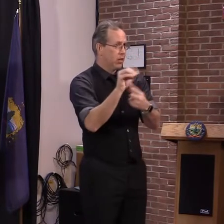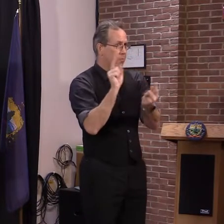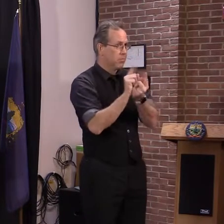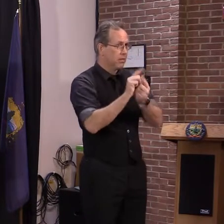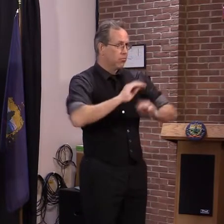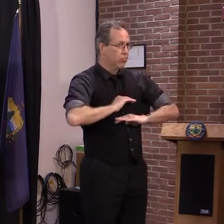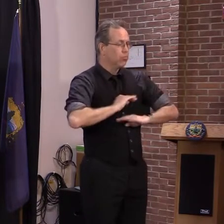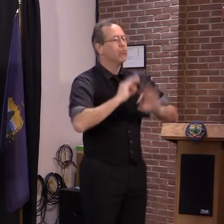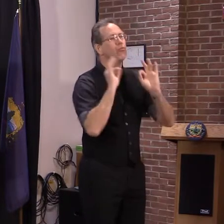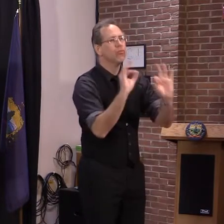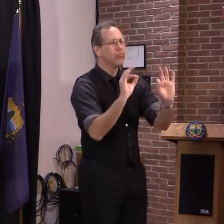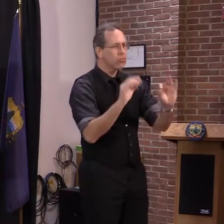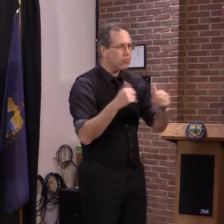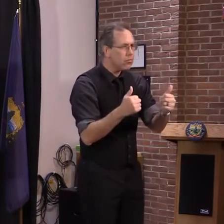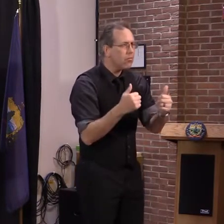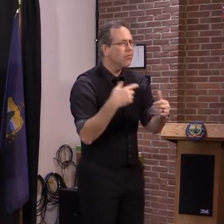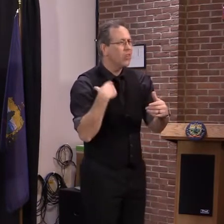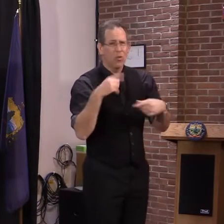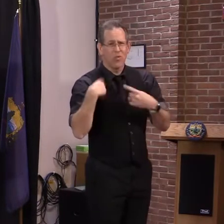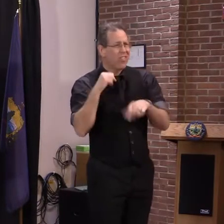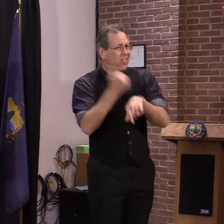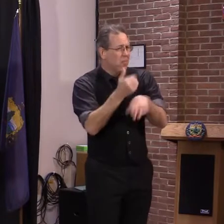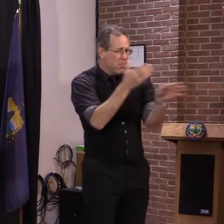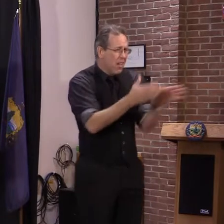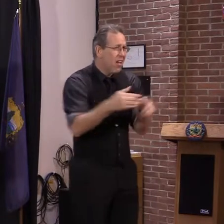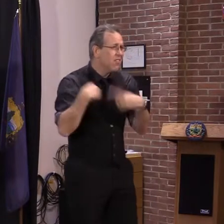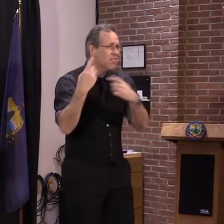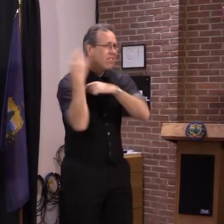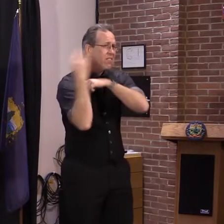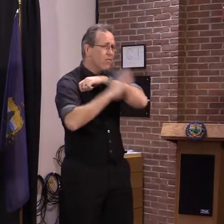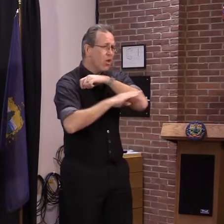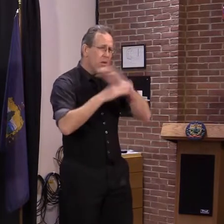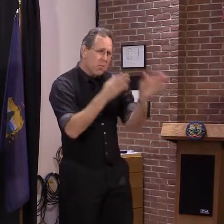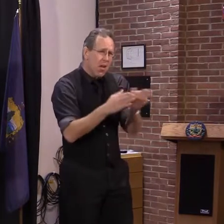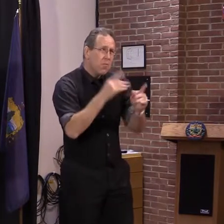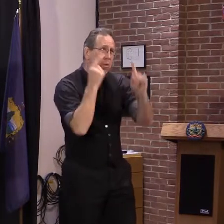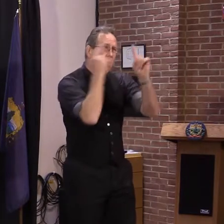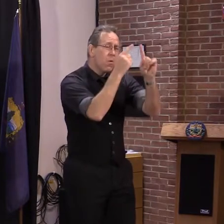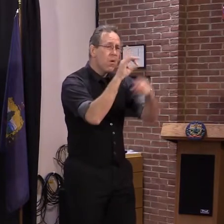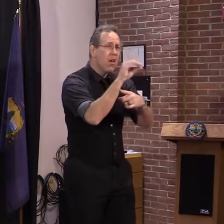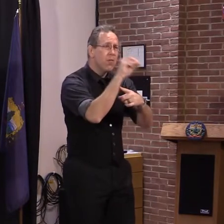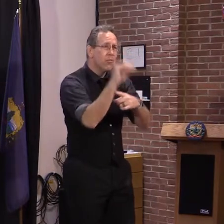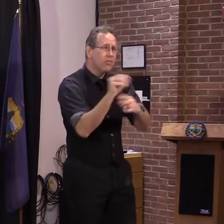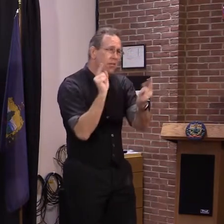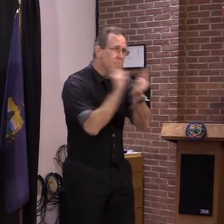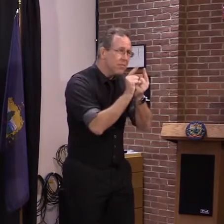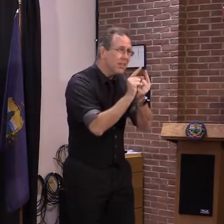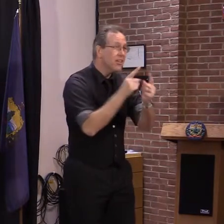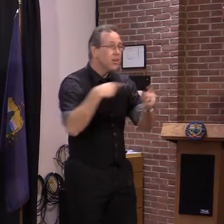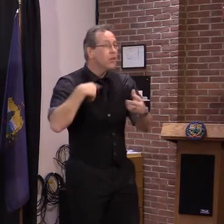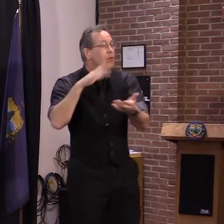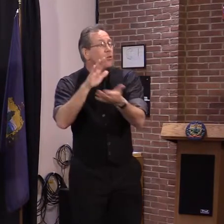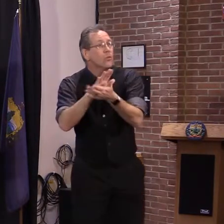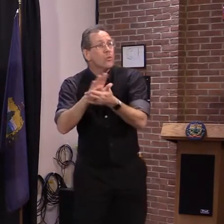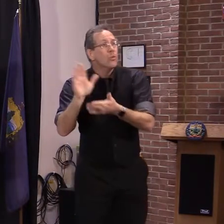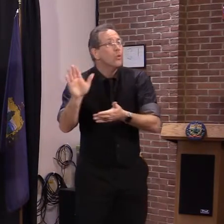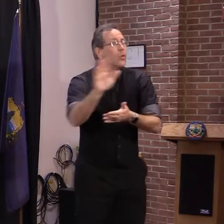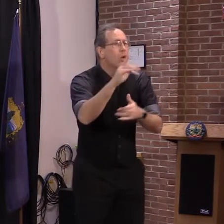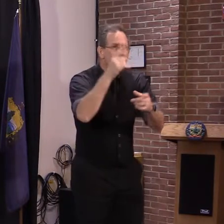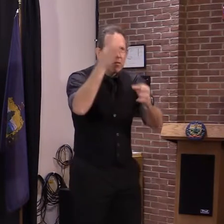we developed at the beginning of the school year and something schools have had the time to think about and plan for